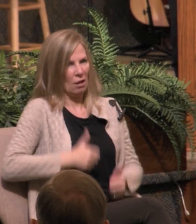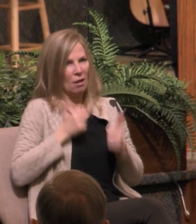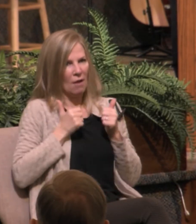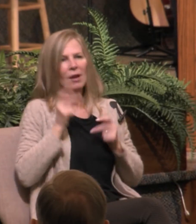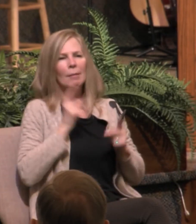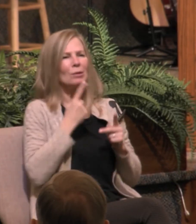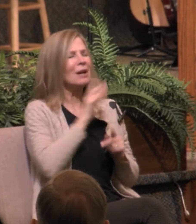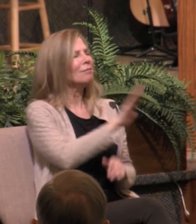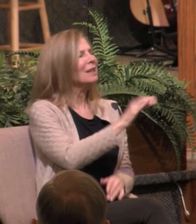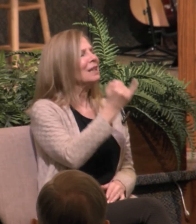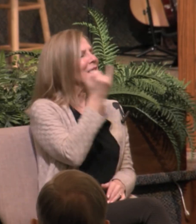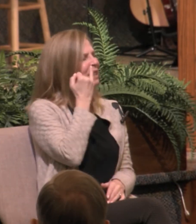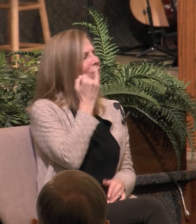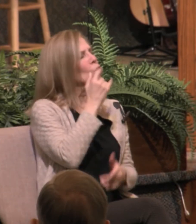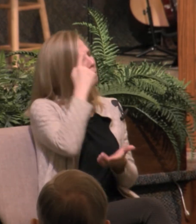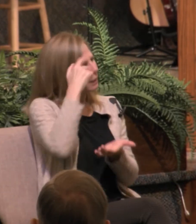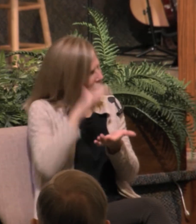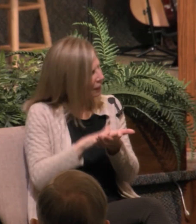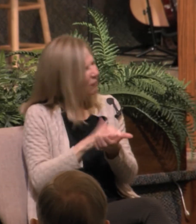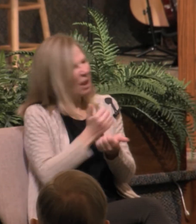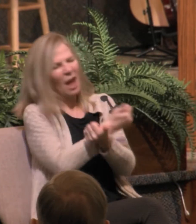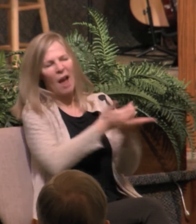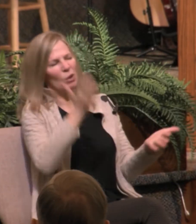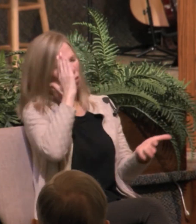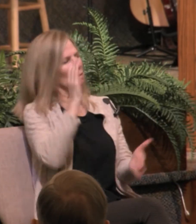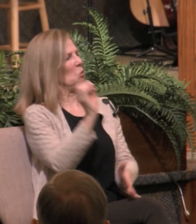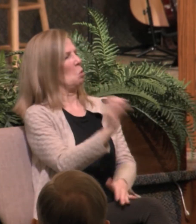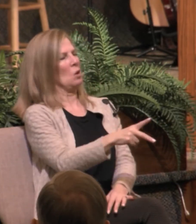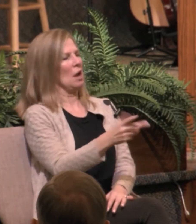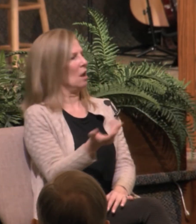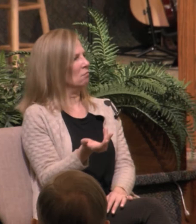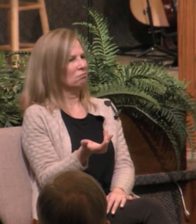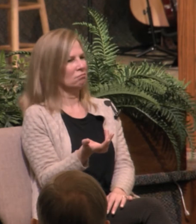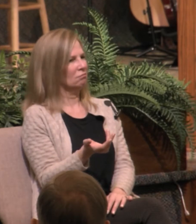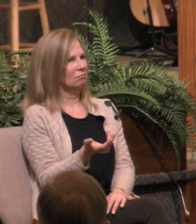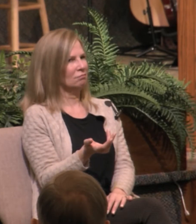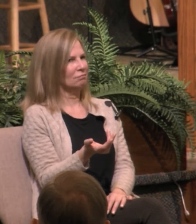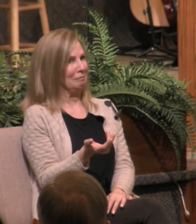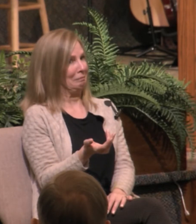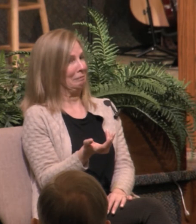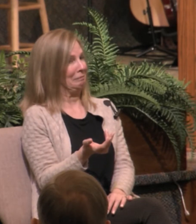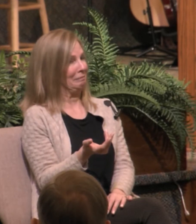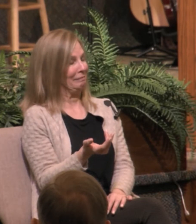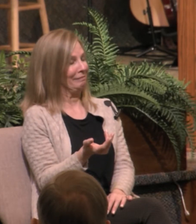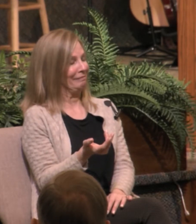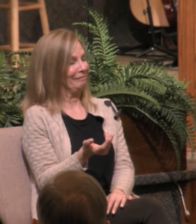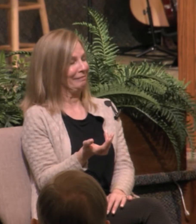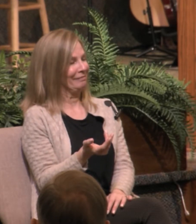faith, everything is okay. That'll be the end of your problems.